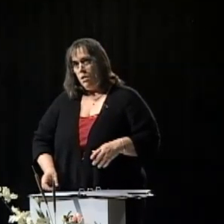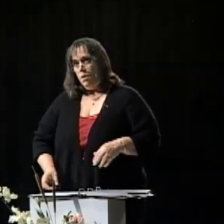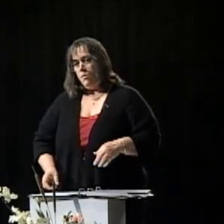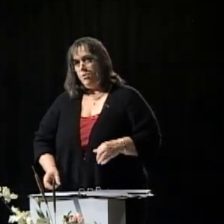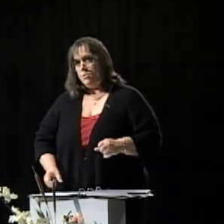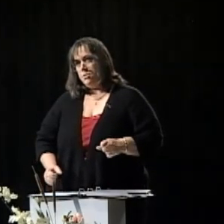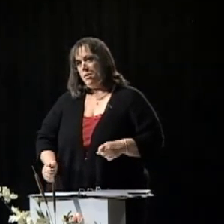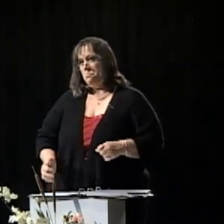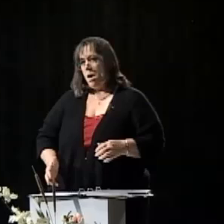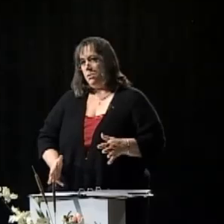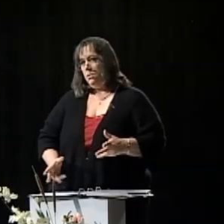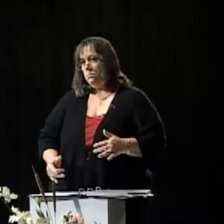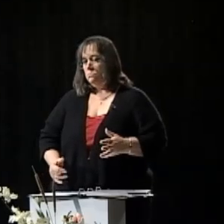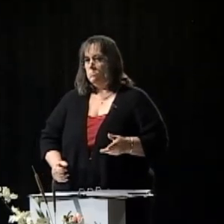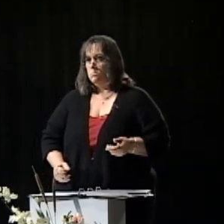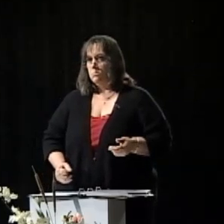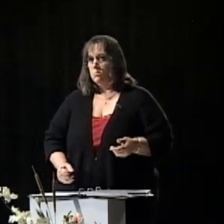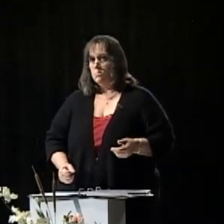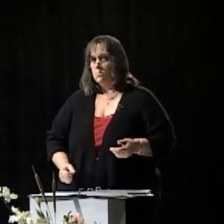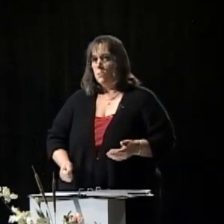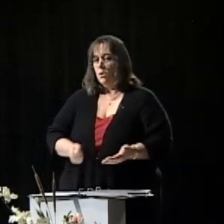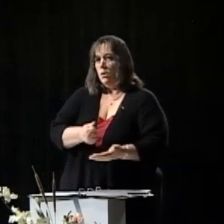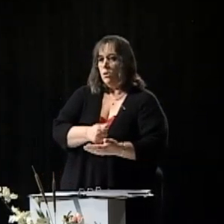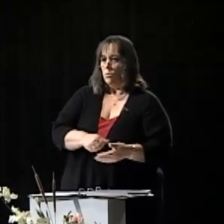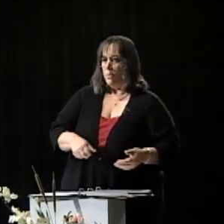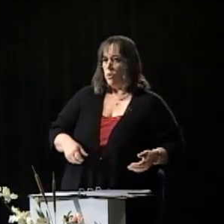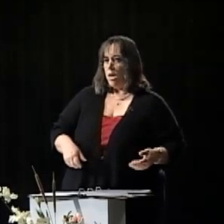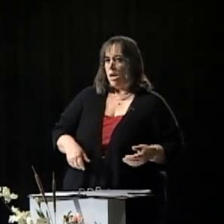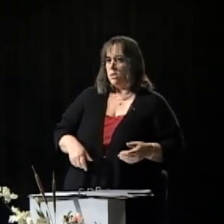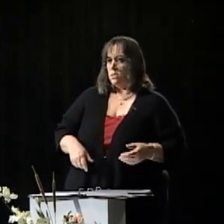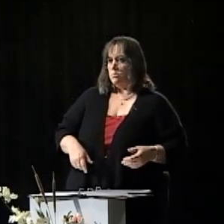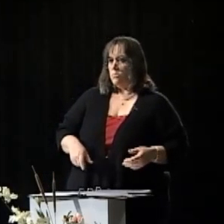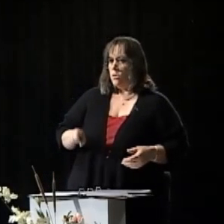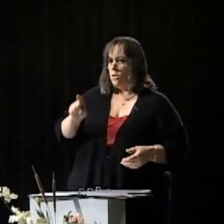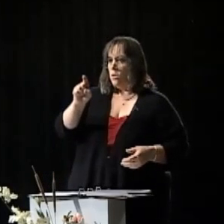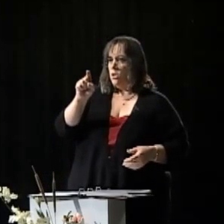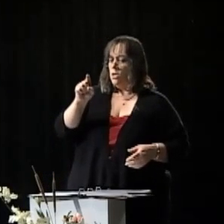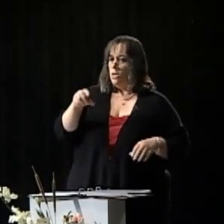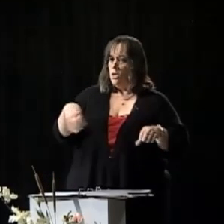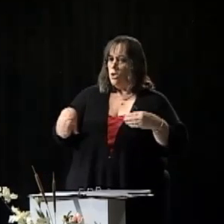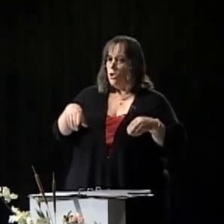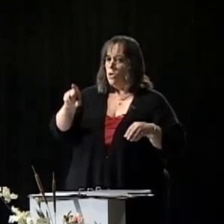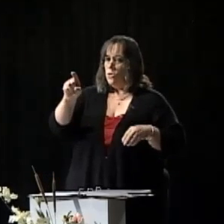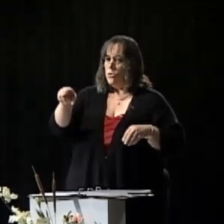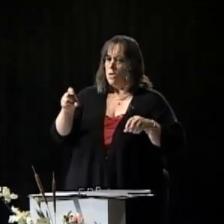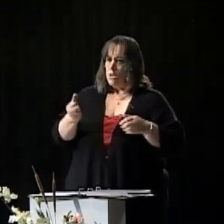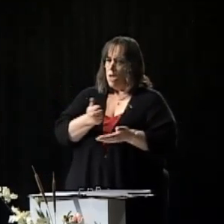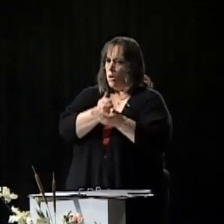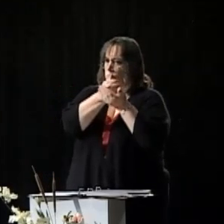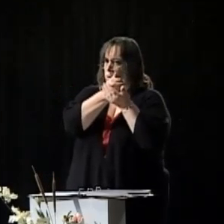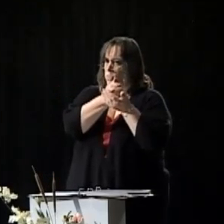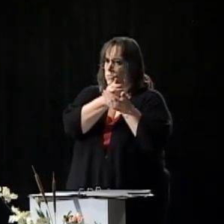If it's like medical, you might want to ask them, do you need help?